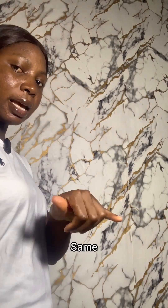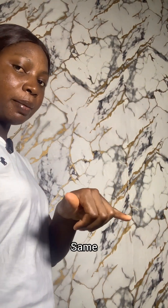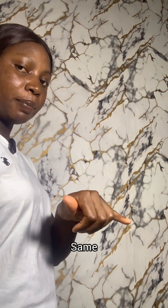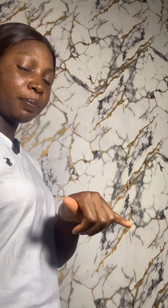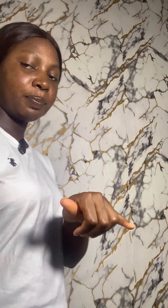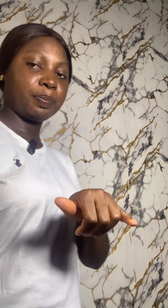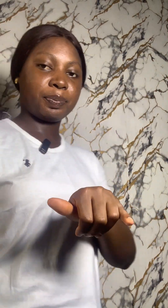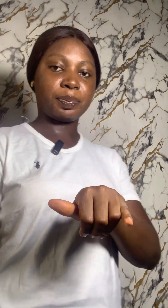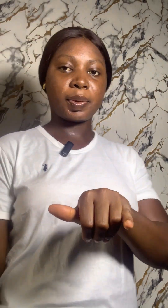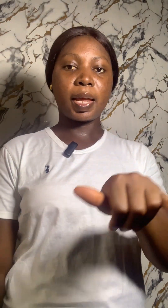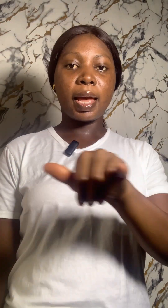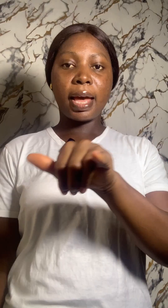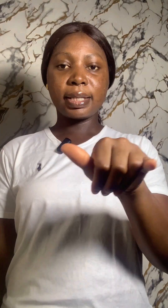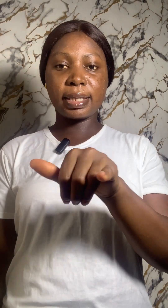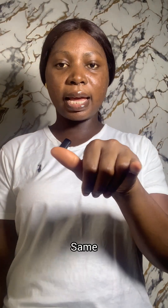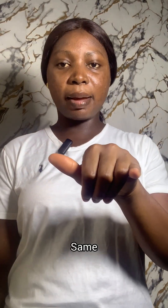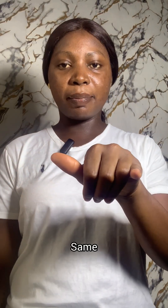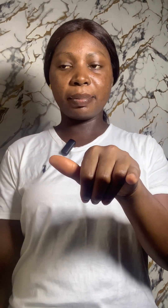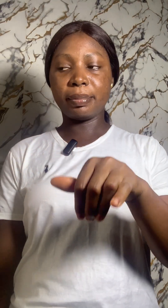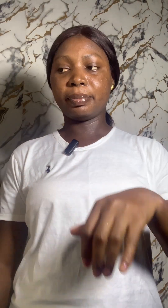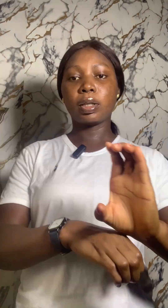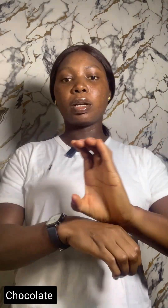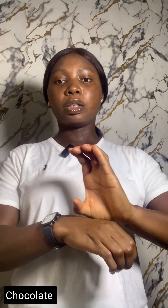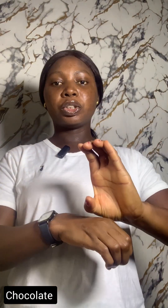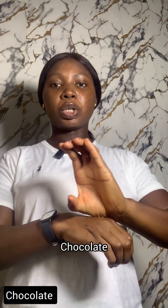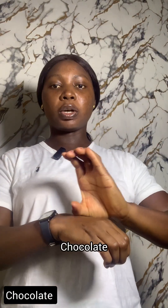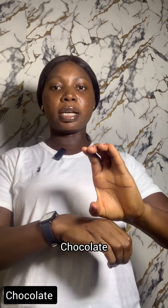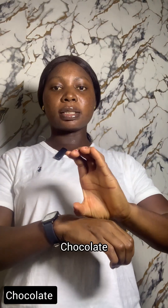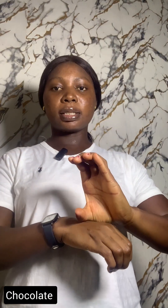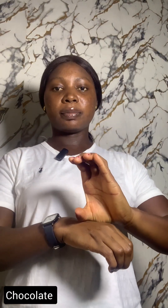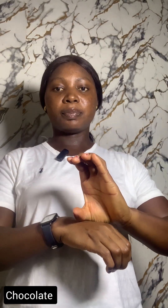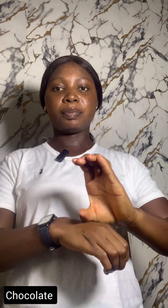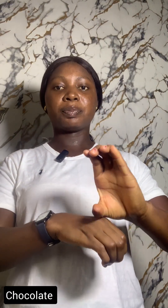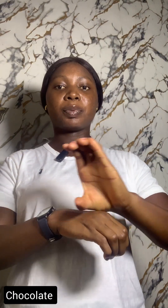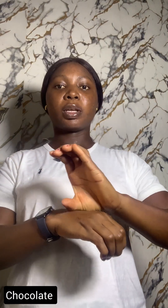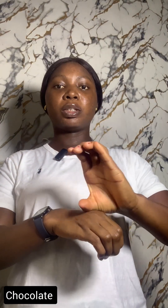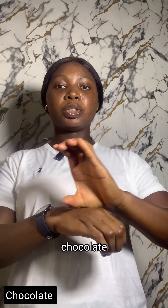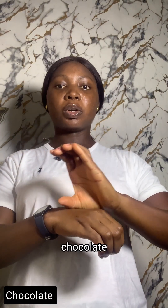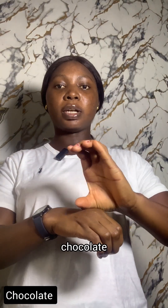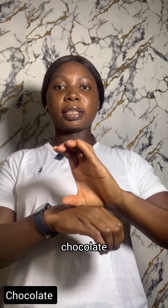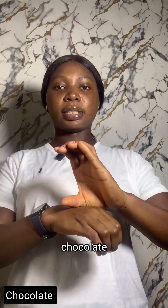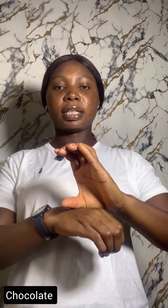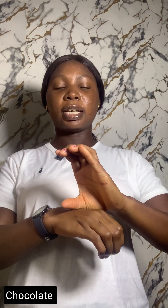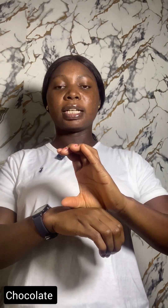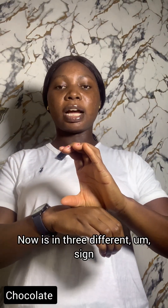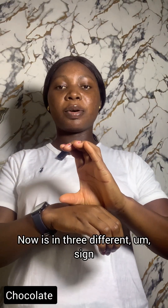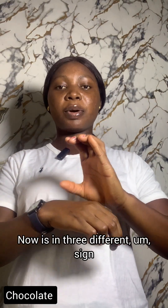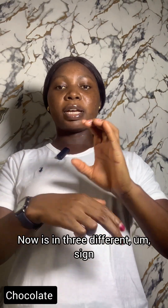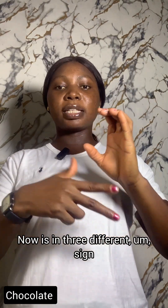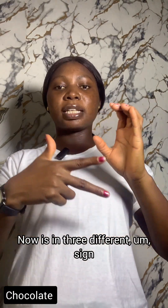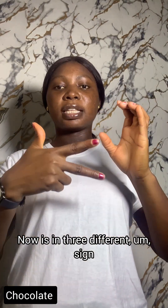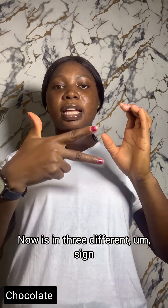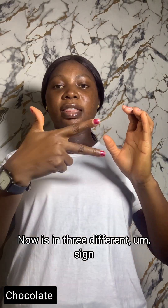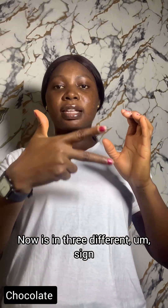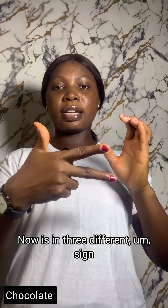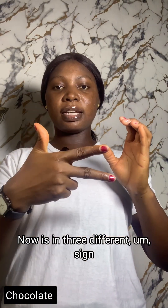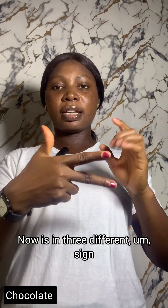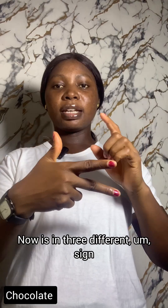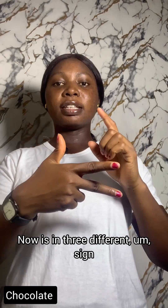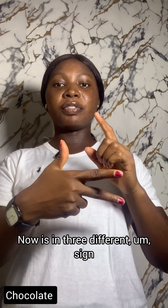same, same. Chocolate, chocolate. Now it's in 3